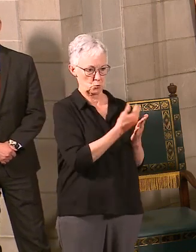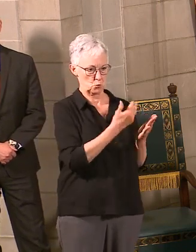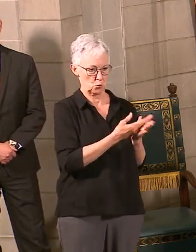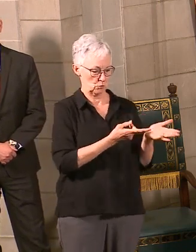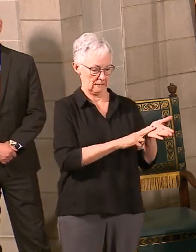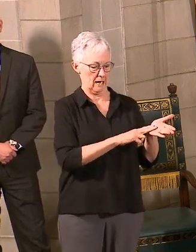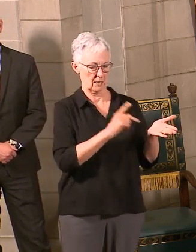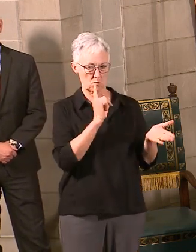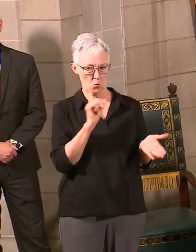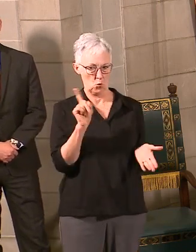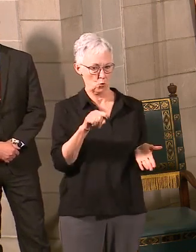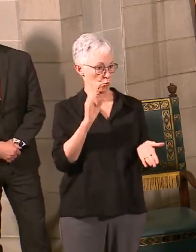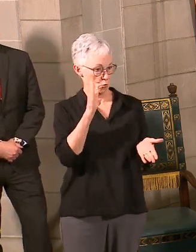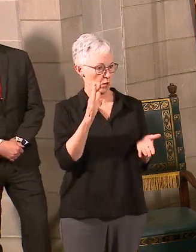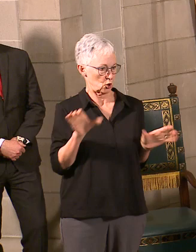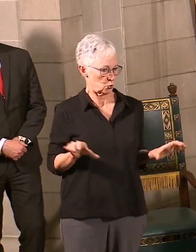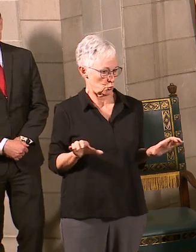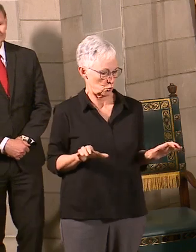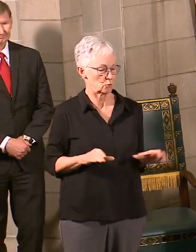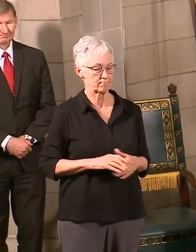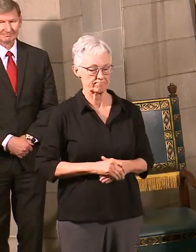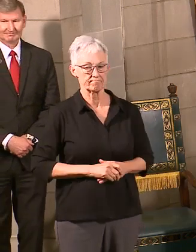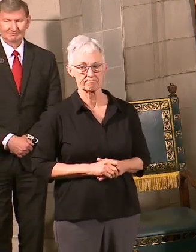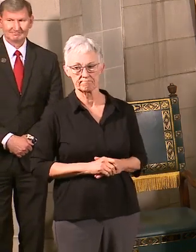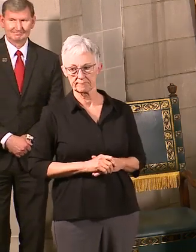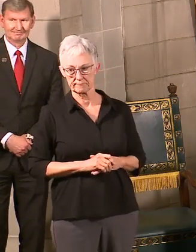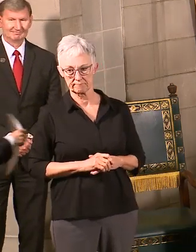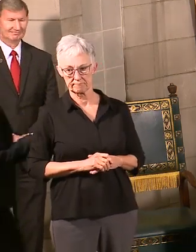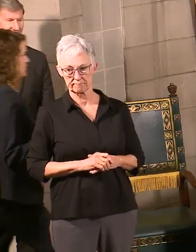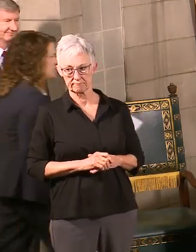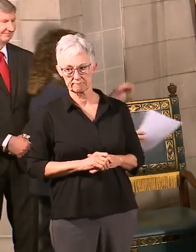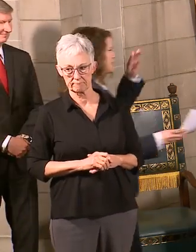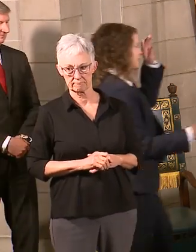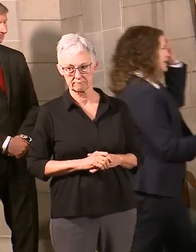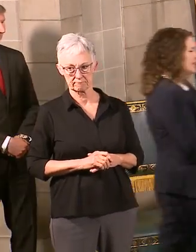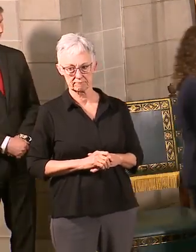here in Nebraska. So with that, Stephanie, I'm going to turn it over to you.